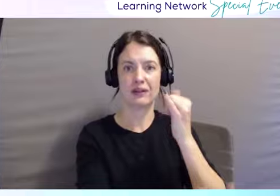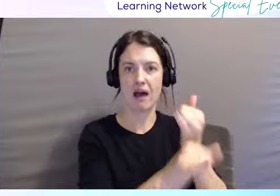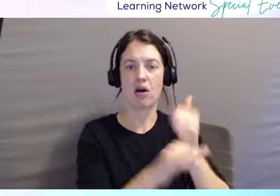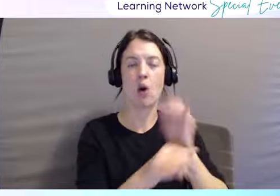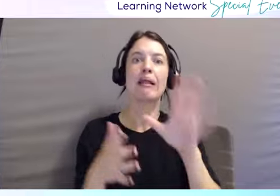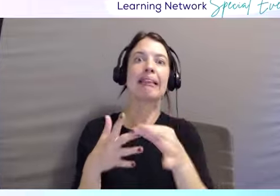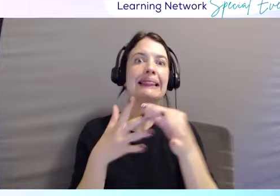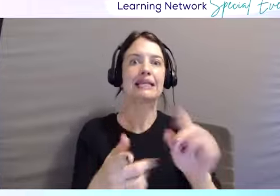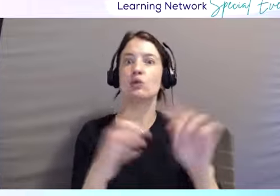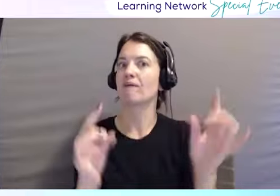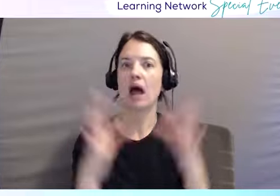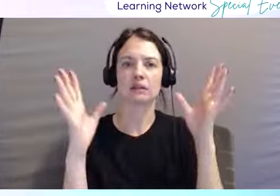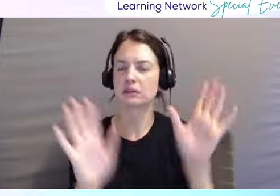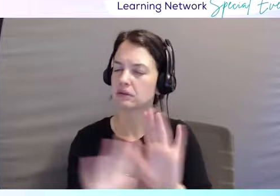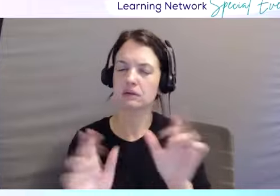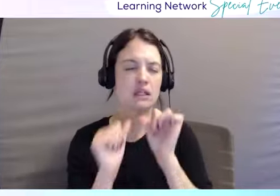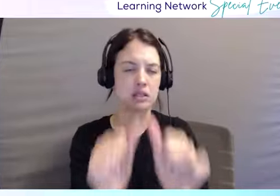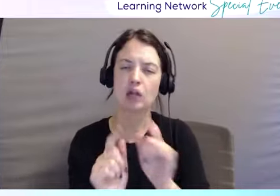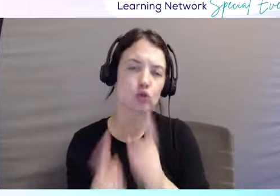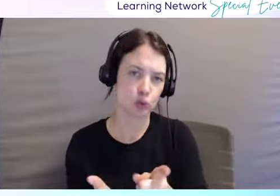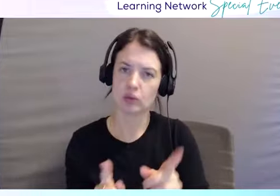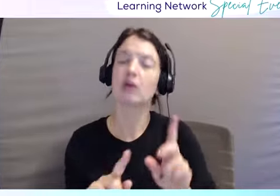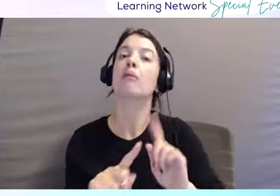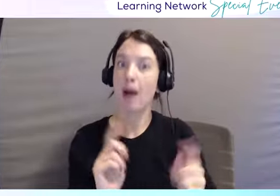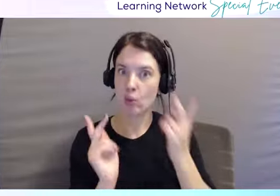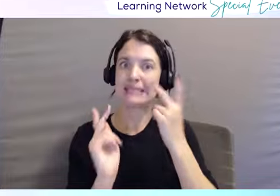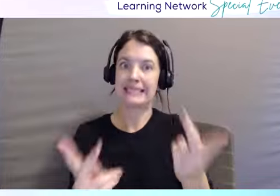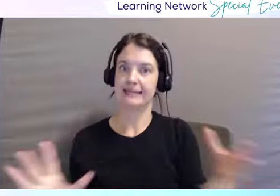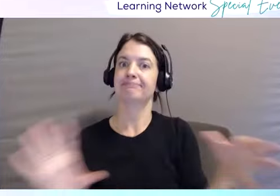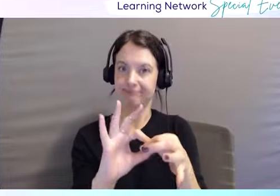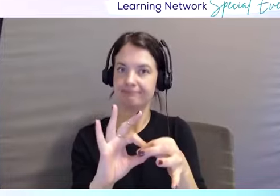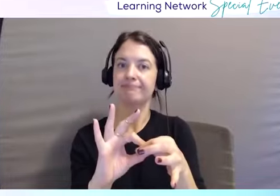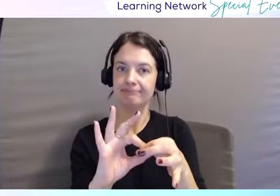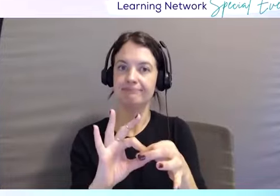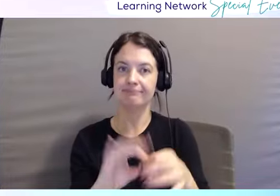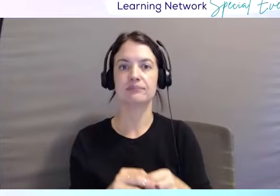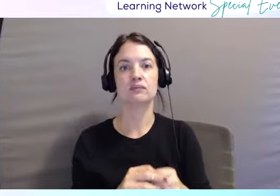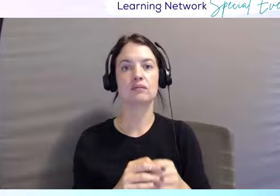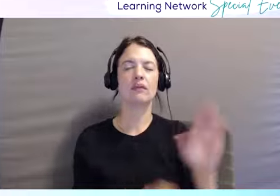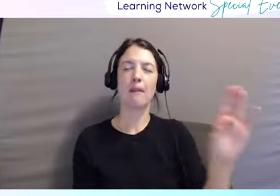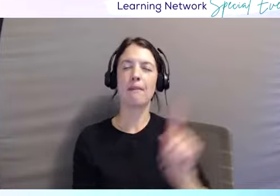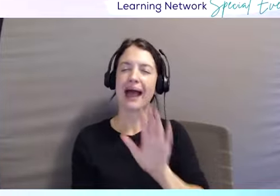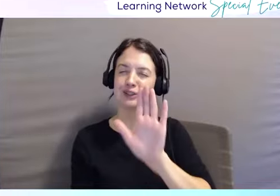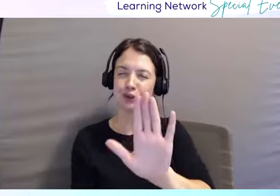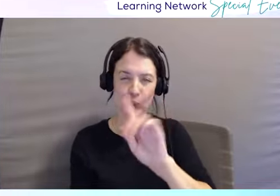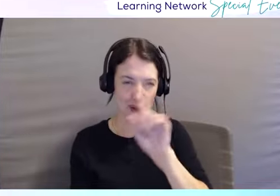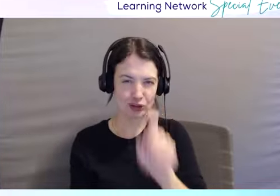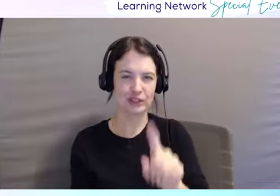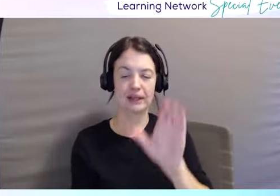not true. But there is a huge overlap. But I think coming back to the question, the notion of including culture in that is